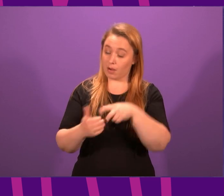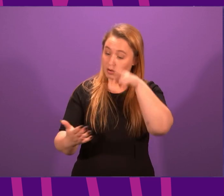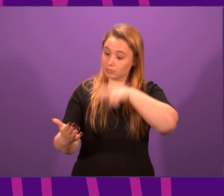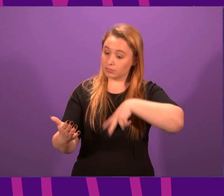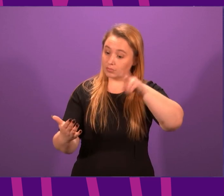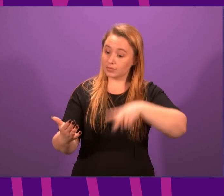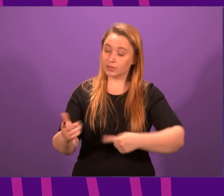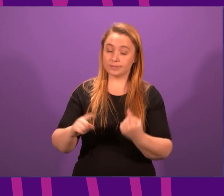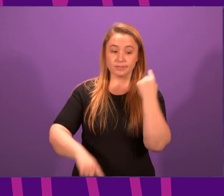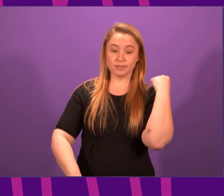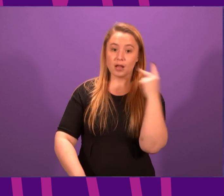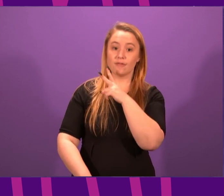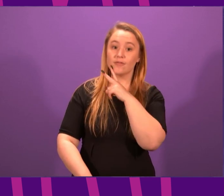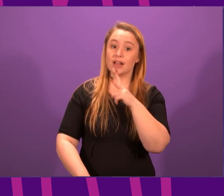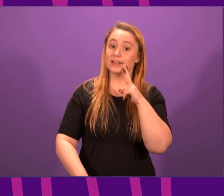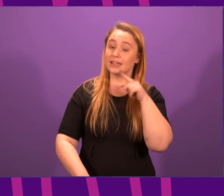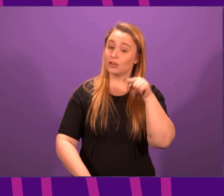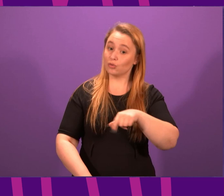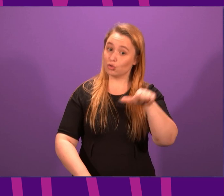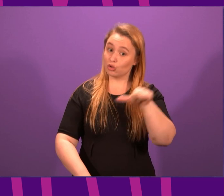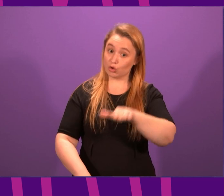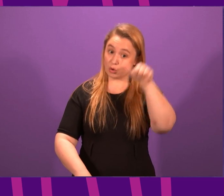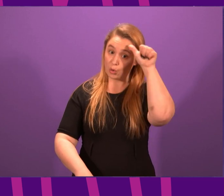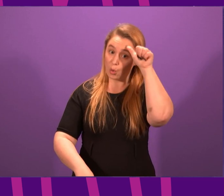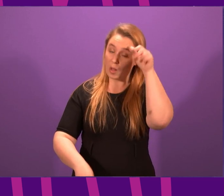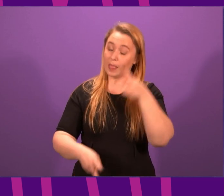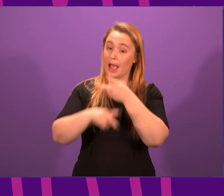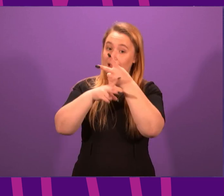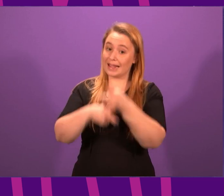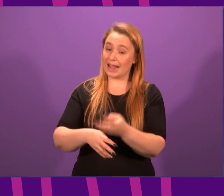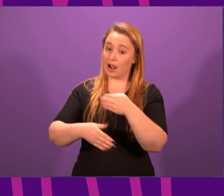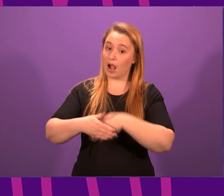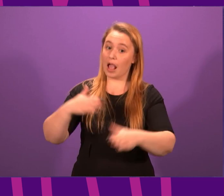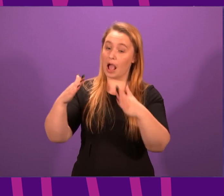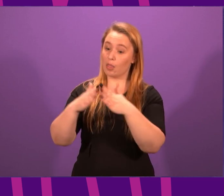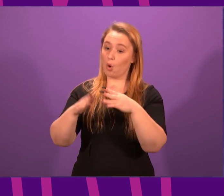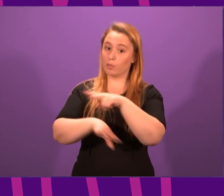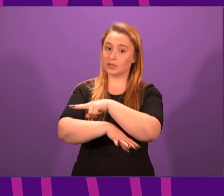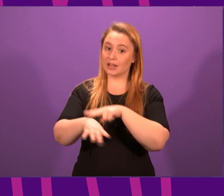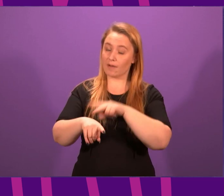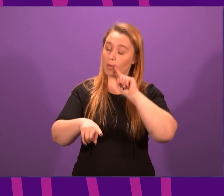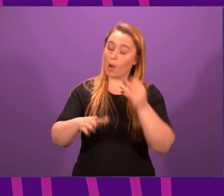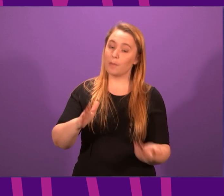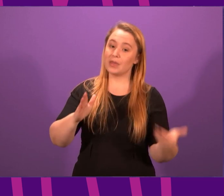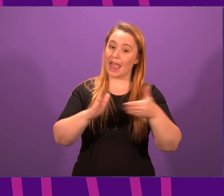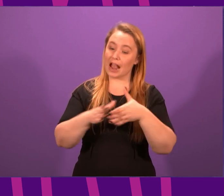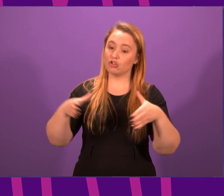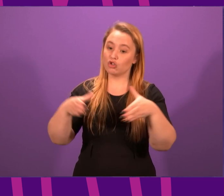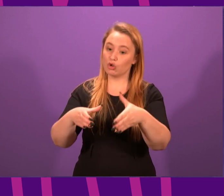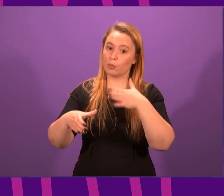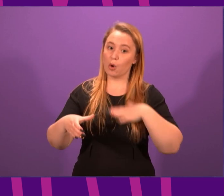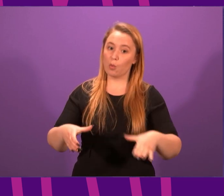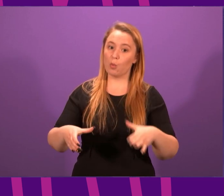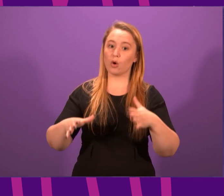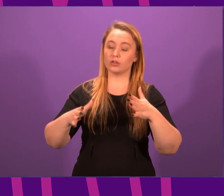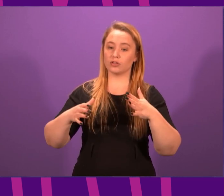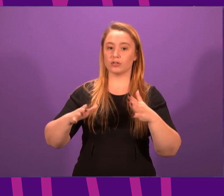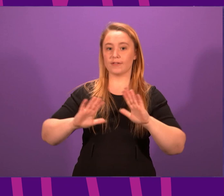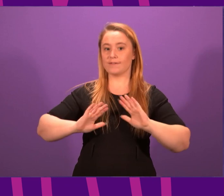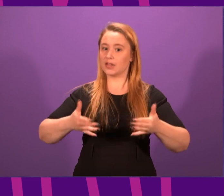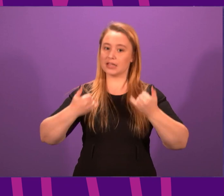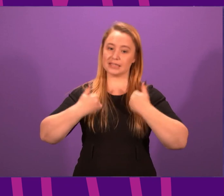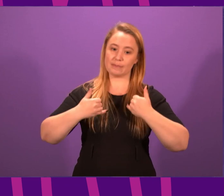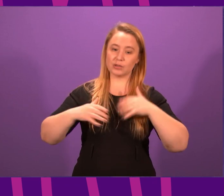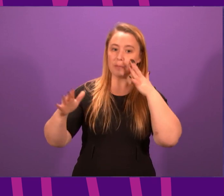we published on Friday, she will know that care at home staff are one of the additional cohorts that we want to bring into